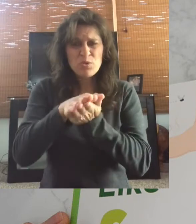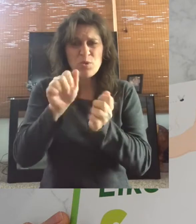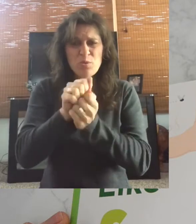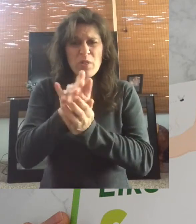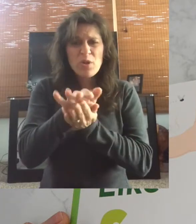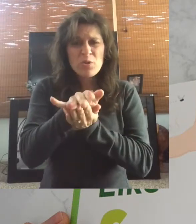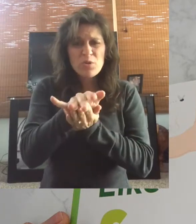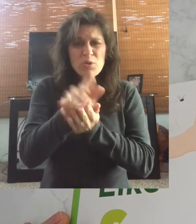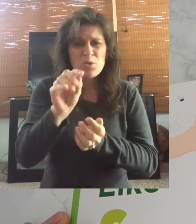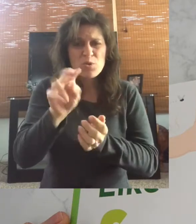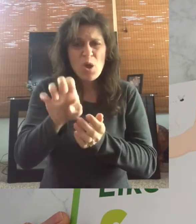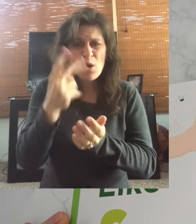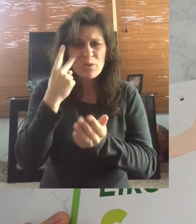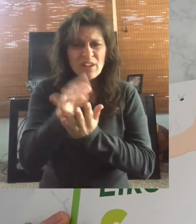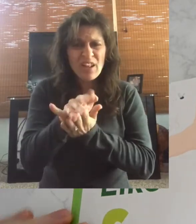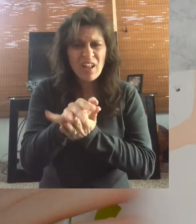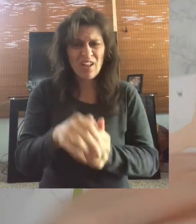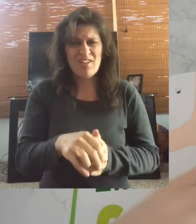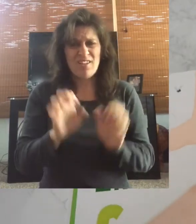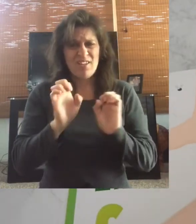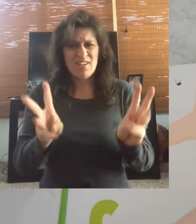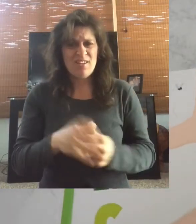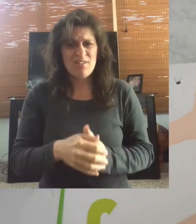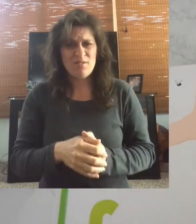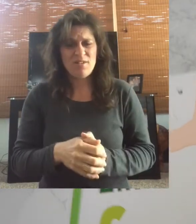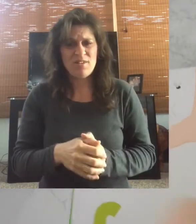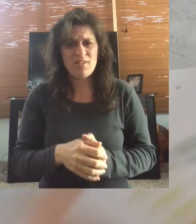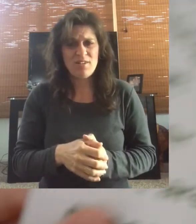with toes sticking out of the end?